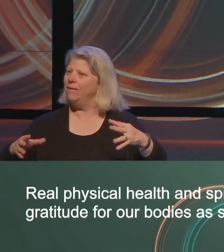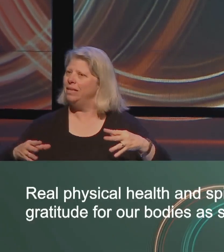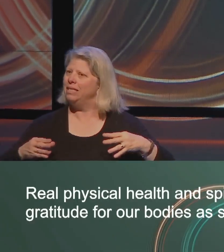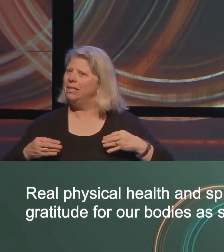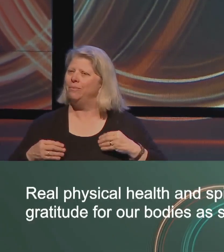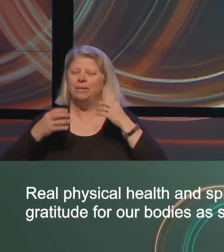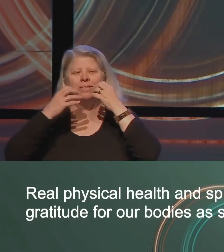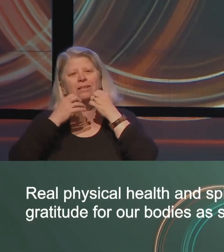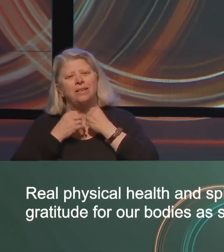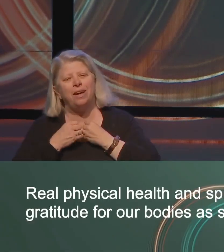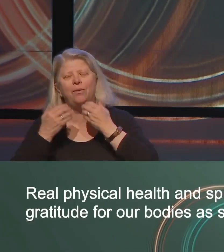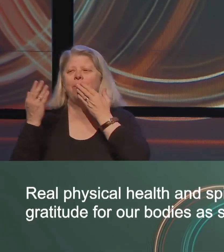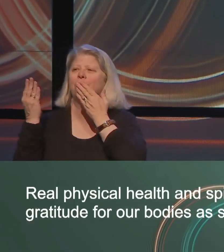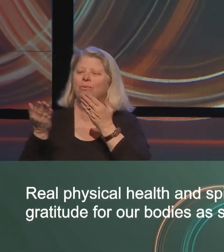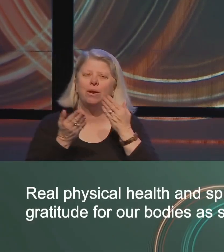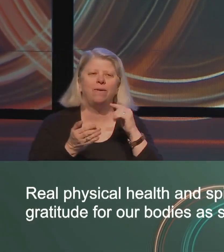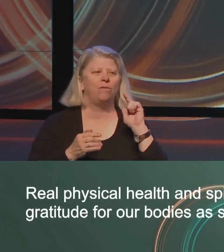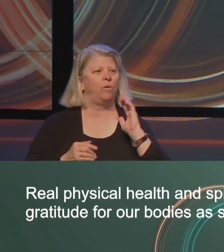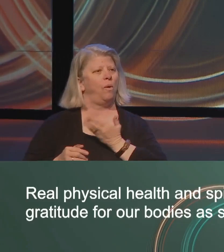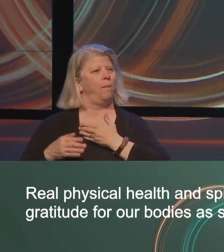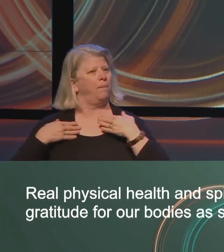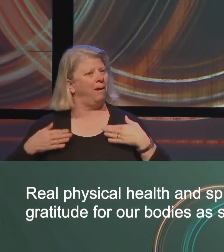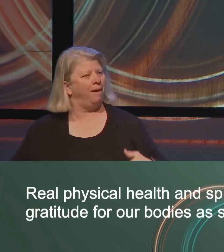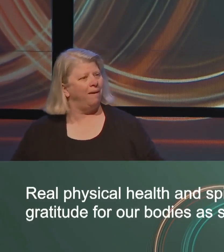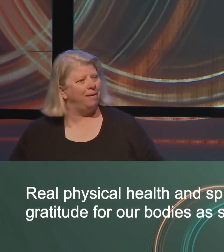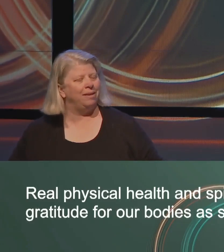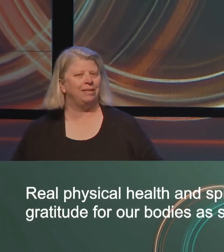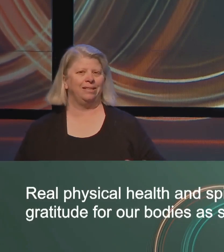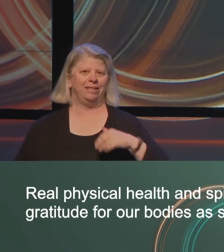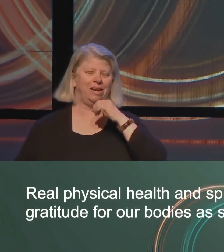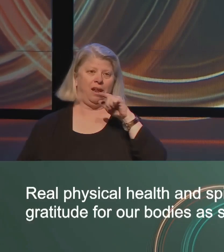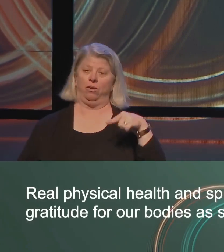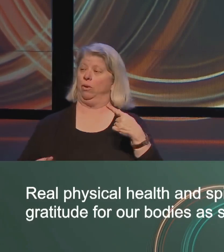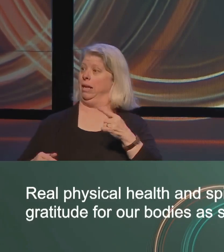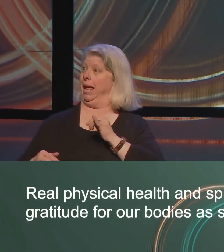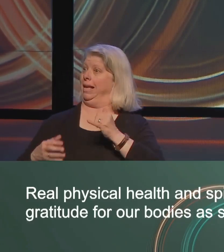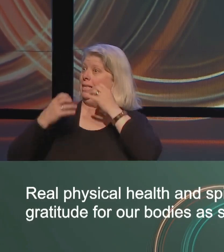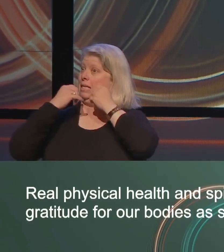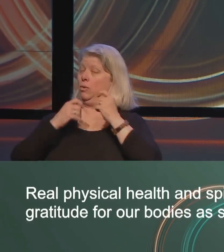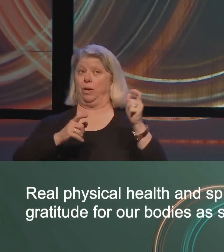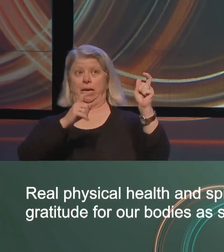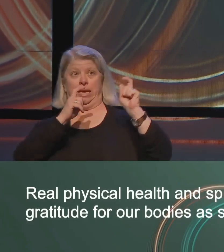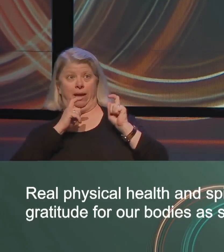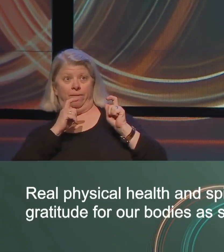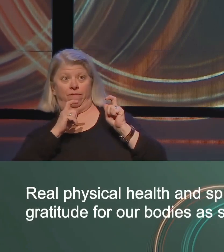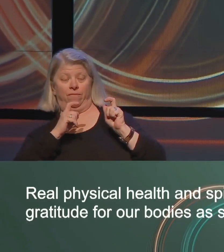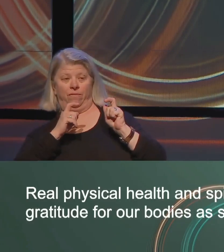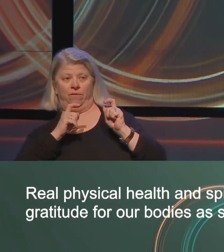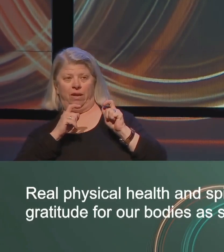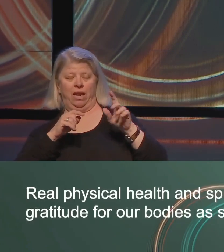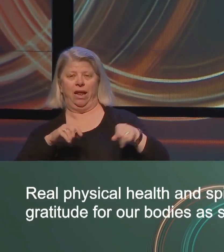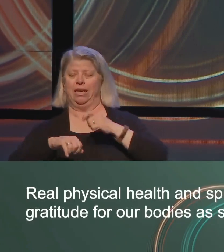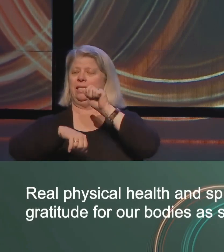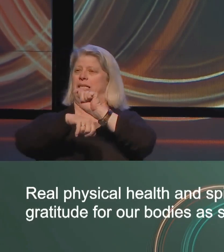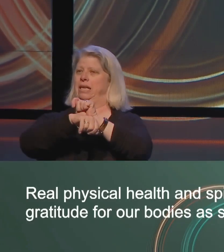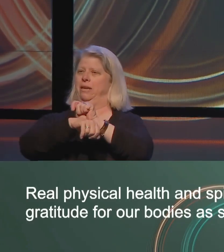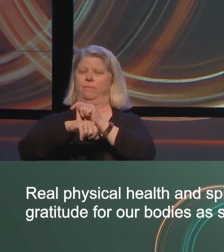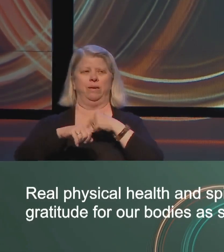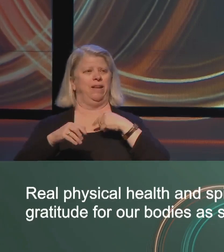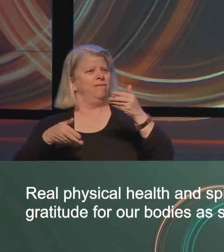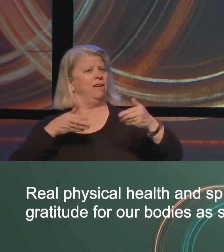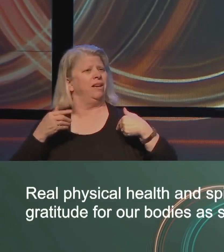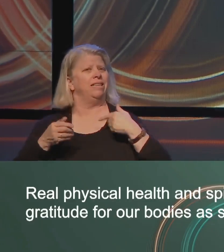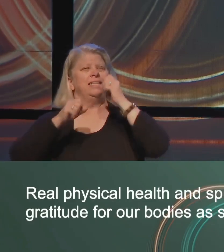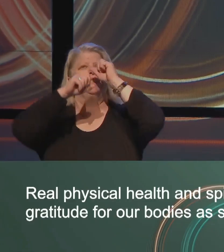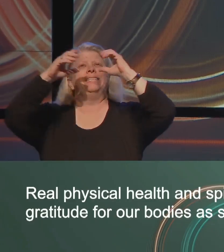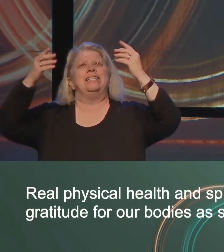and care and gratitude for our bodies. Not as a sacred gift and as temples. And they don't invite us to see